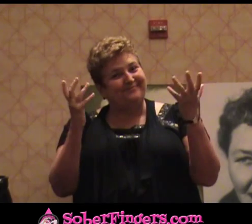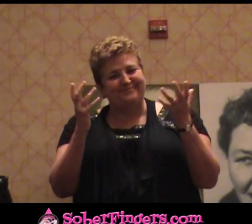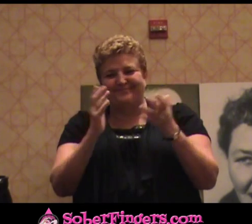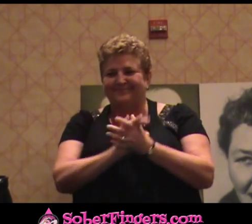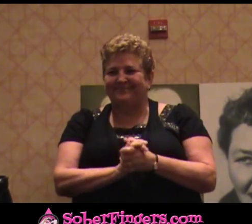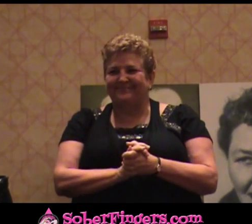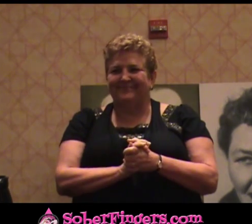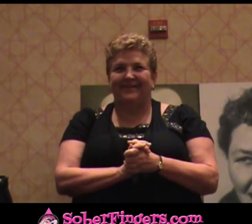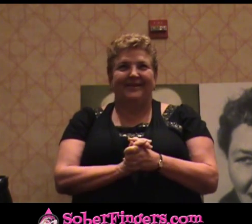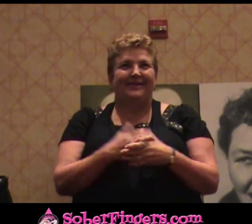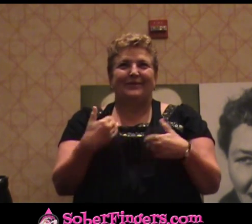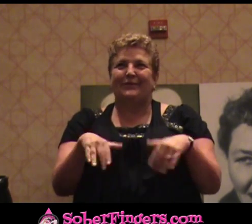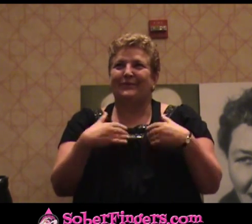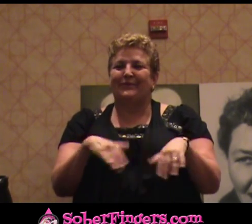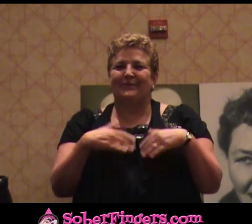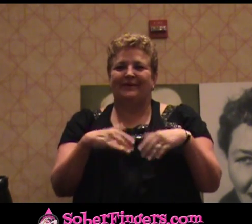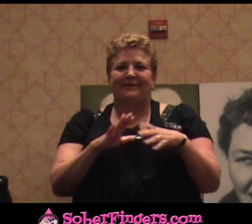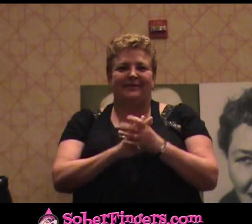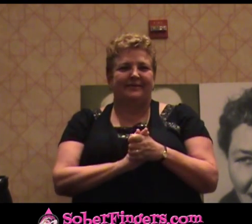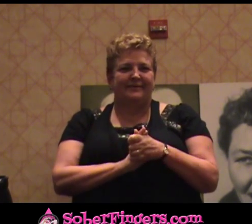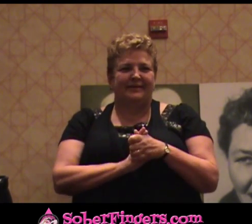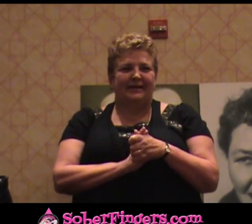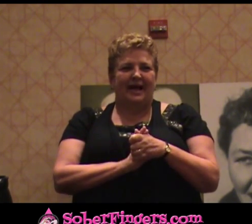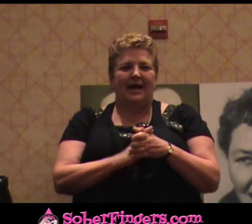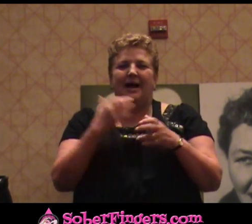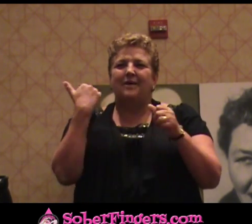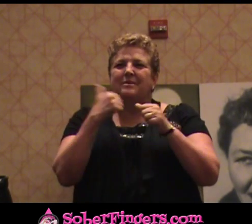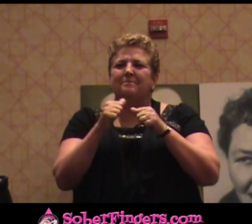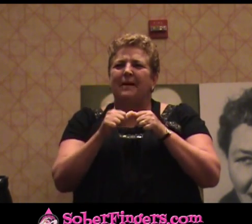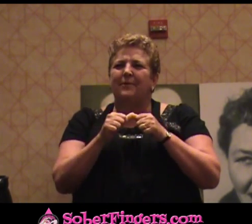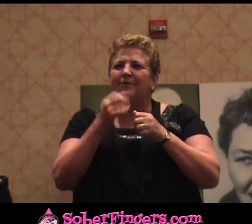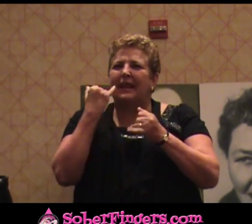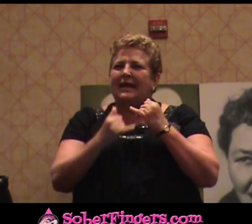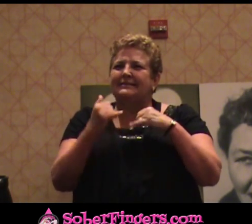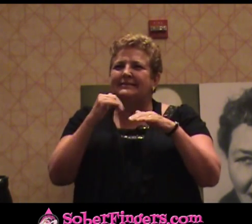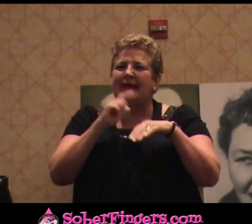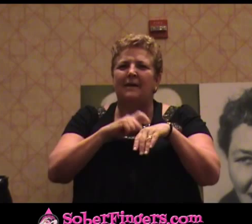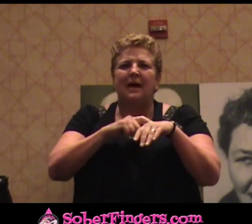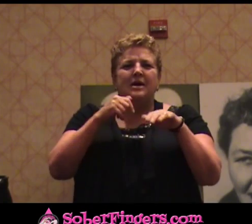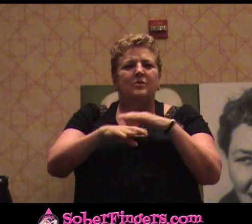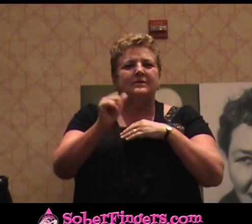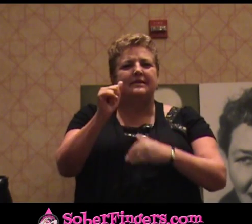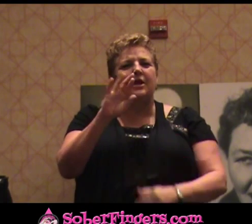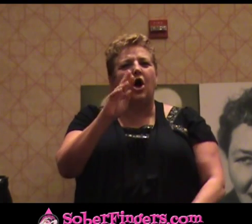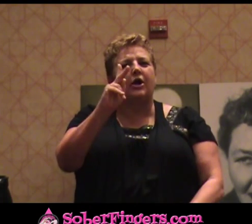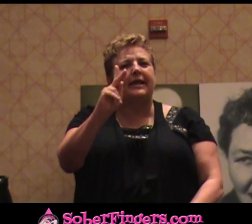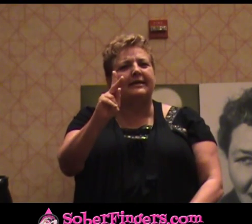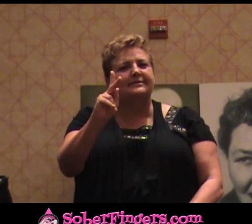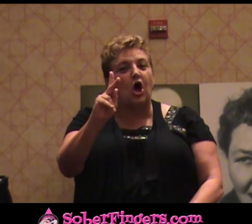Oh my goodness. I've been through a lot of stuff. I was in Arkansas, they gave me a raccoon hat. Anyway, whatever.